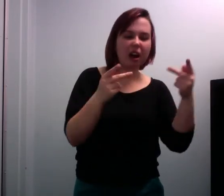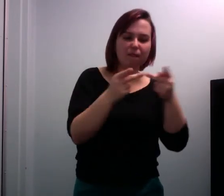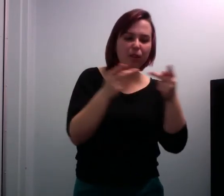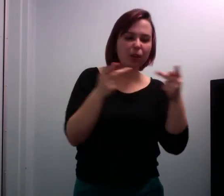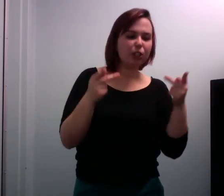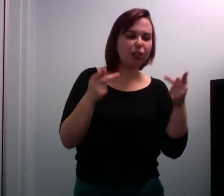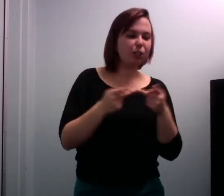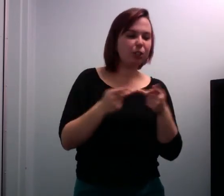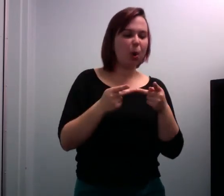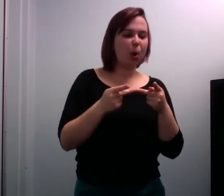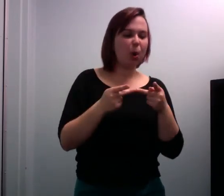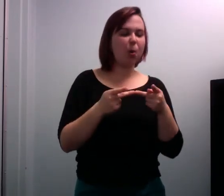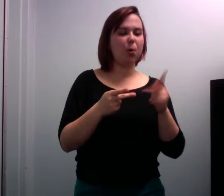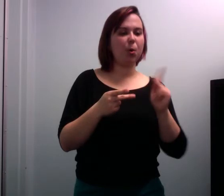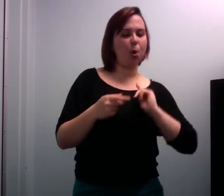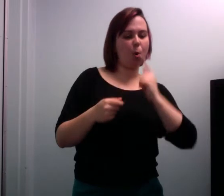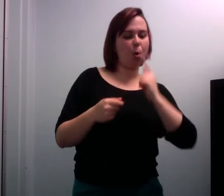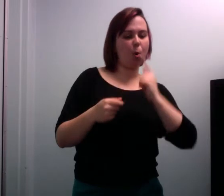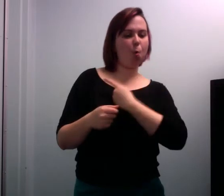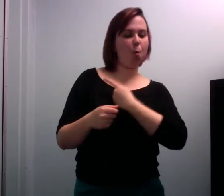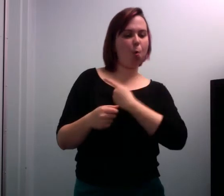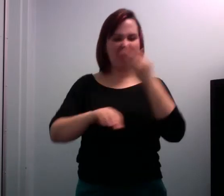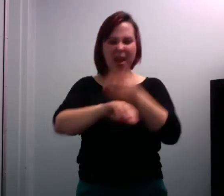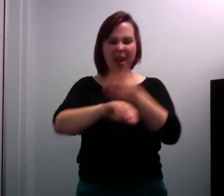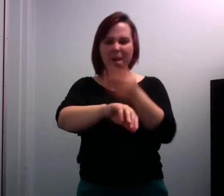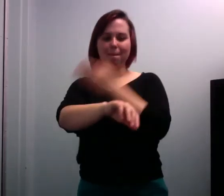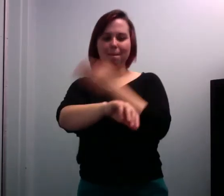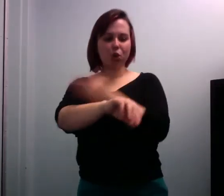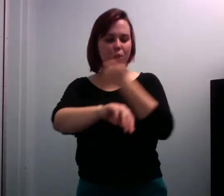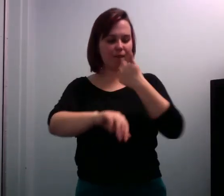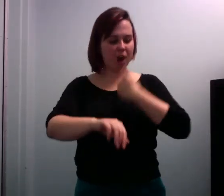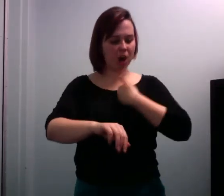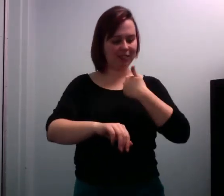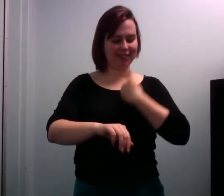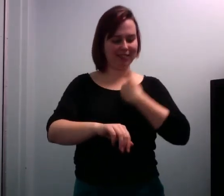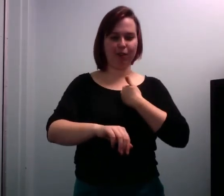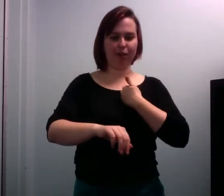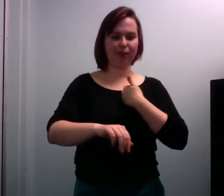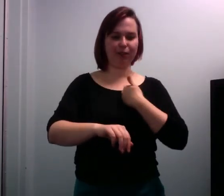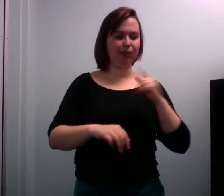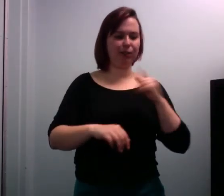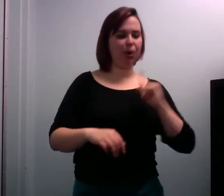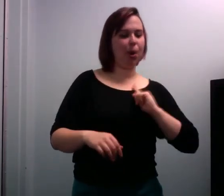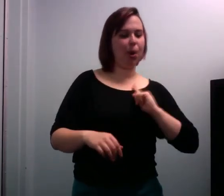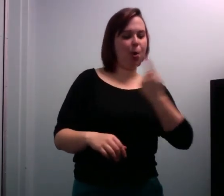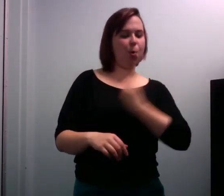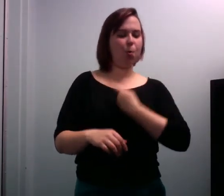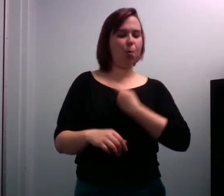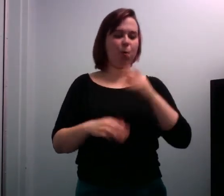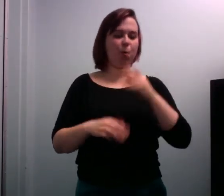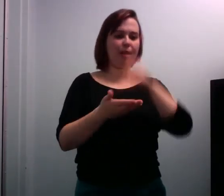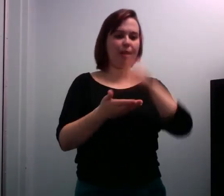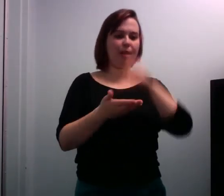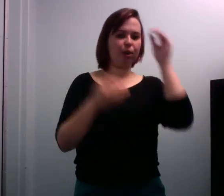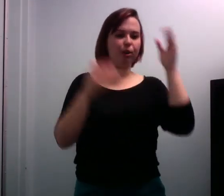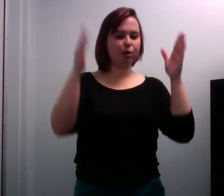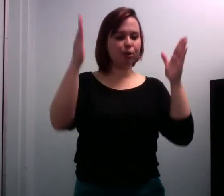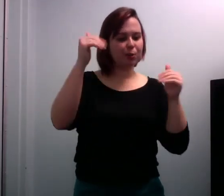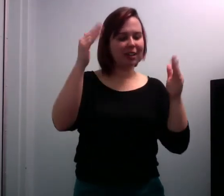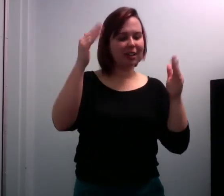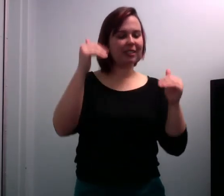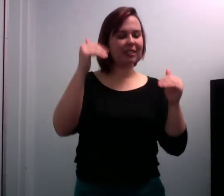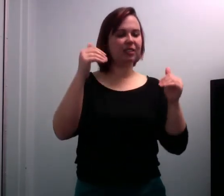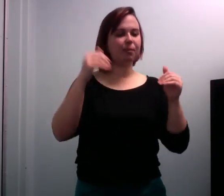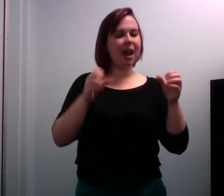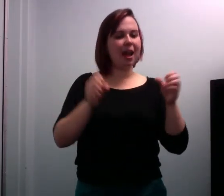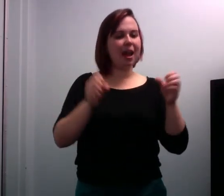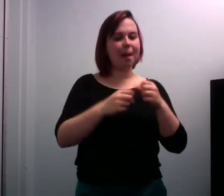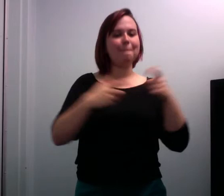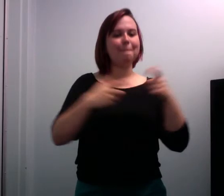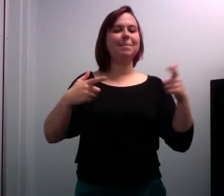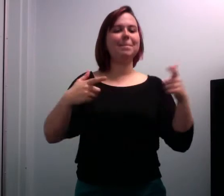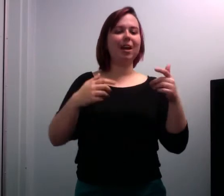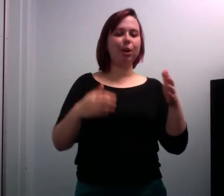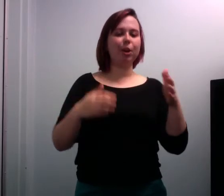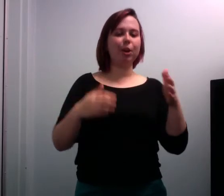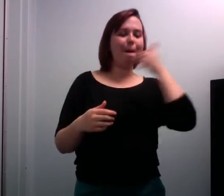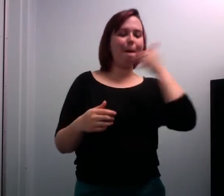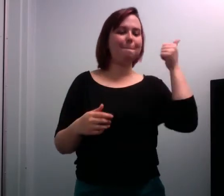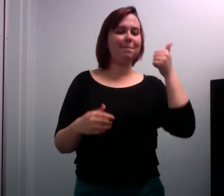ourselves. Expectation is another very powerful determiner of events. I'd like to share a